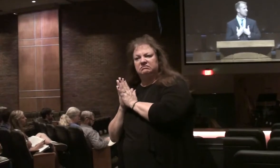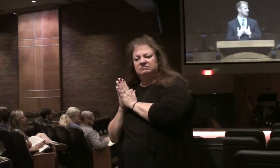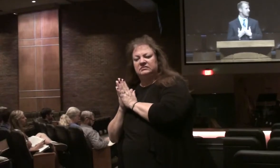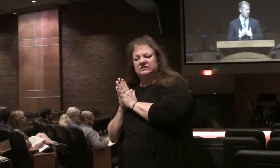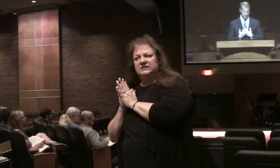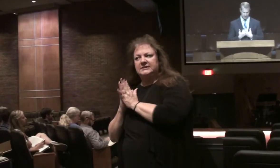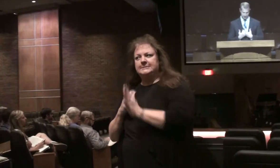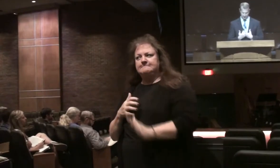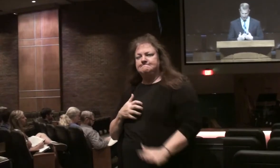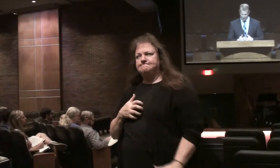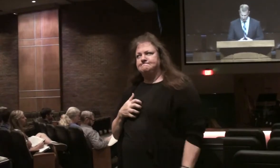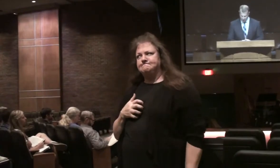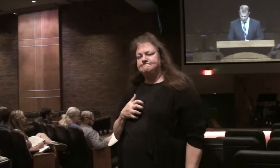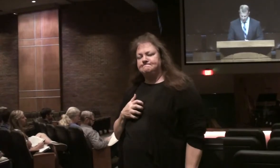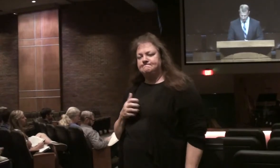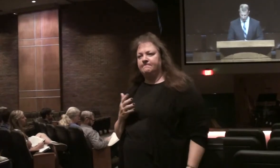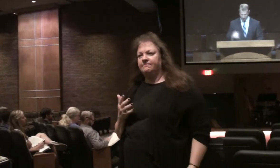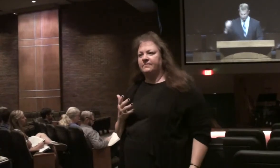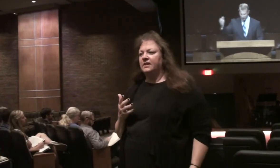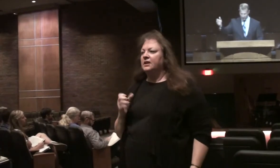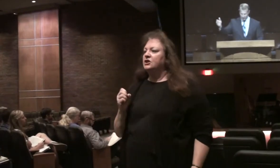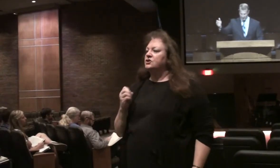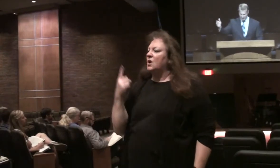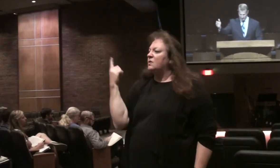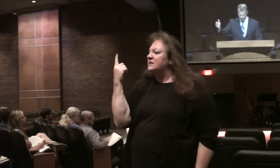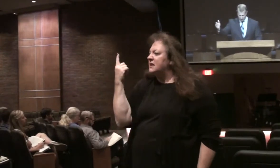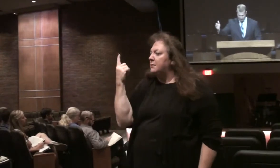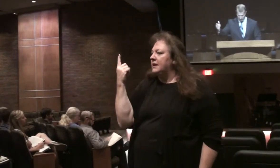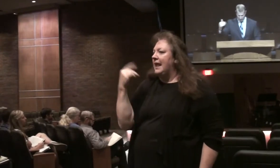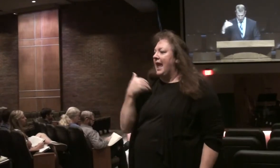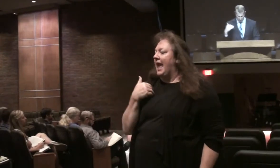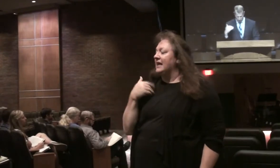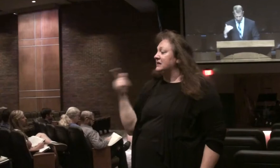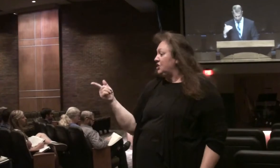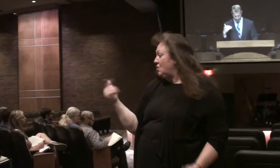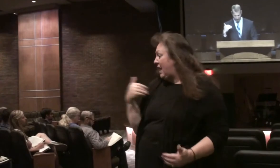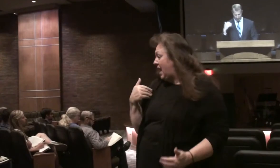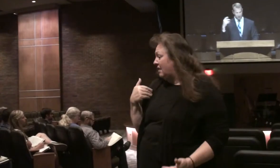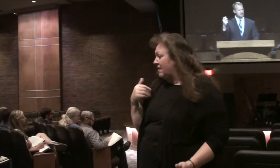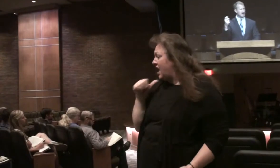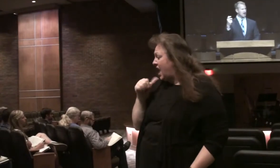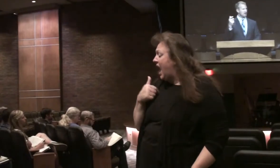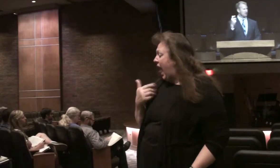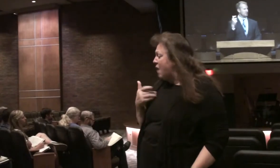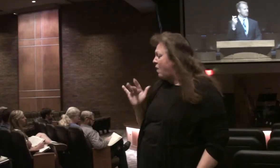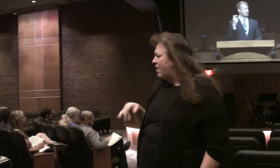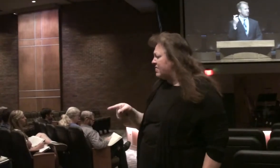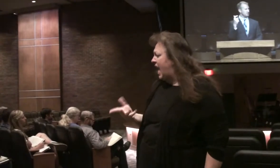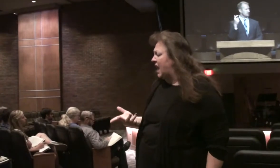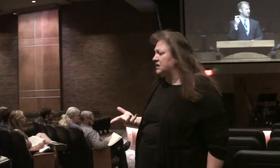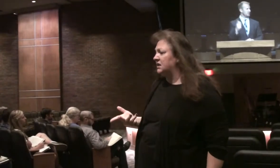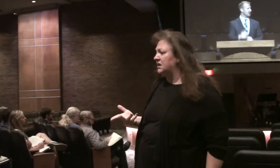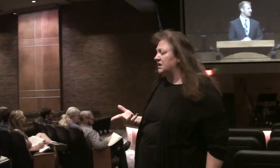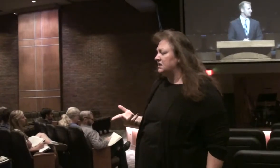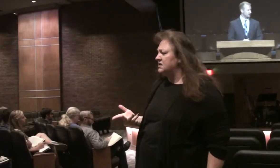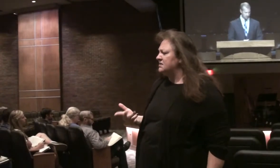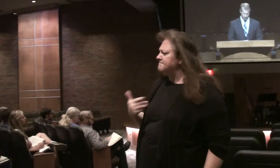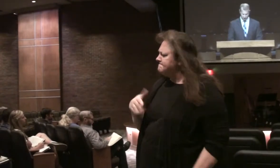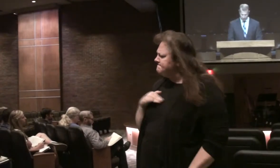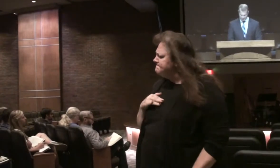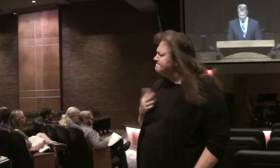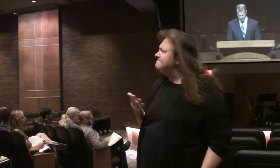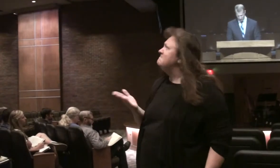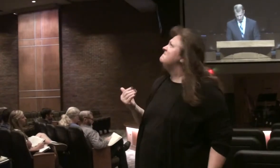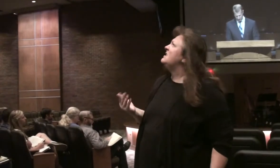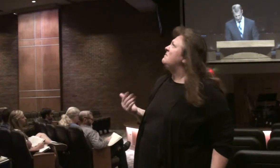of resentment. Specifically, when someone else has something and you don't, and you desire it, and you're not content with what